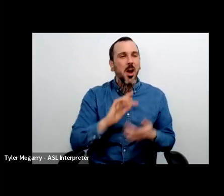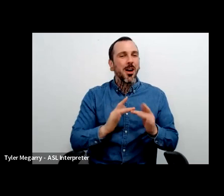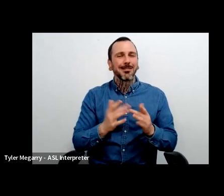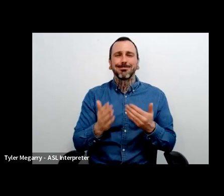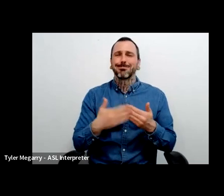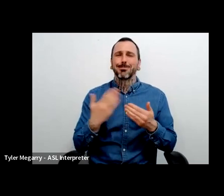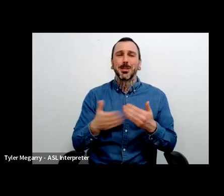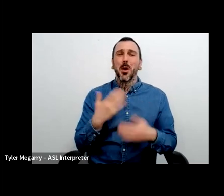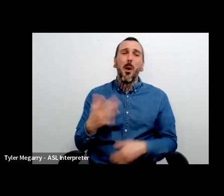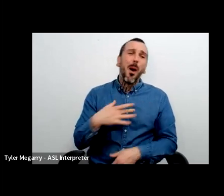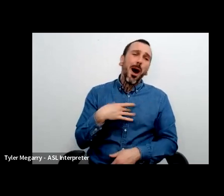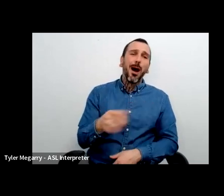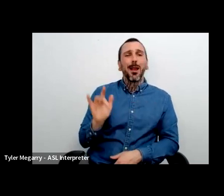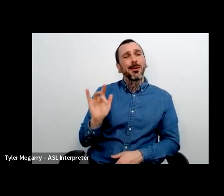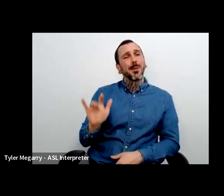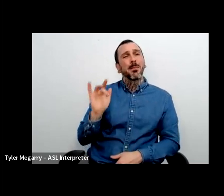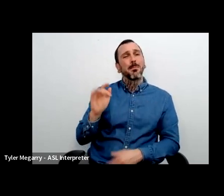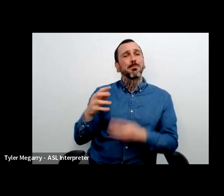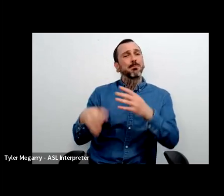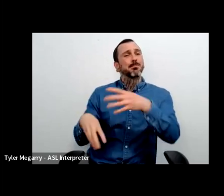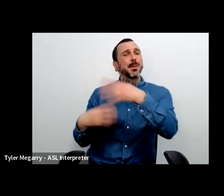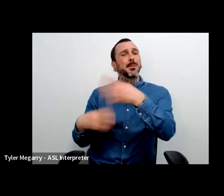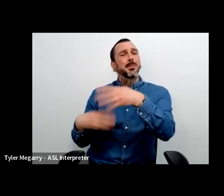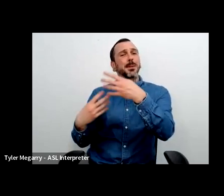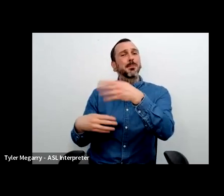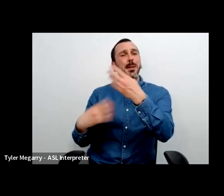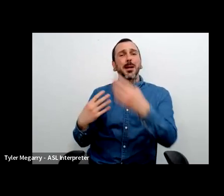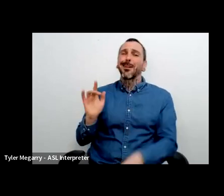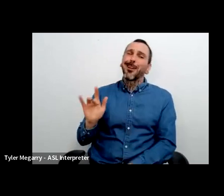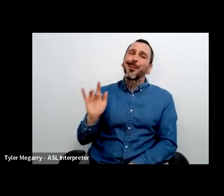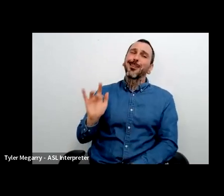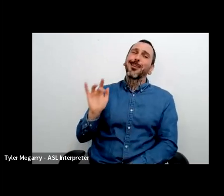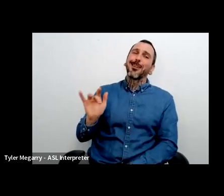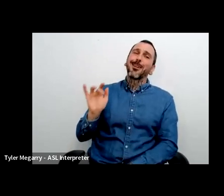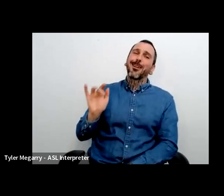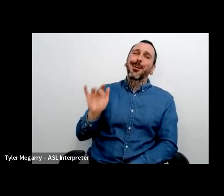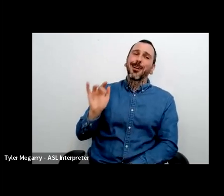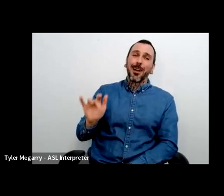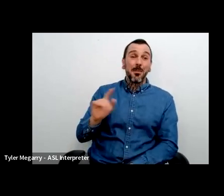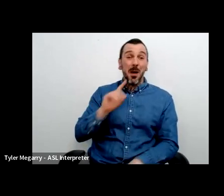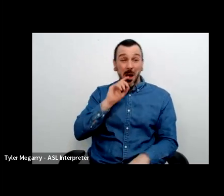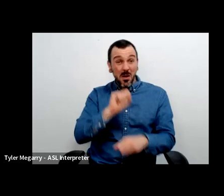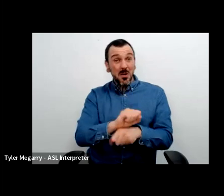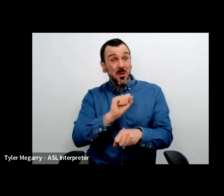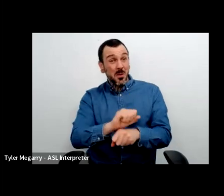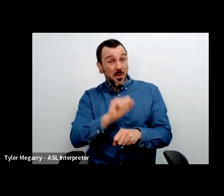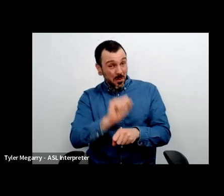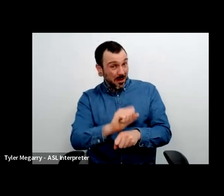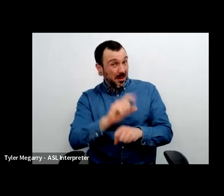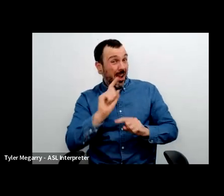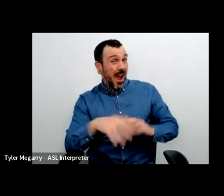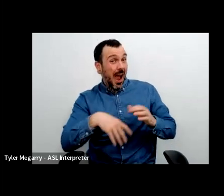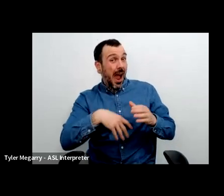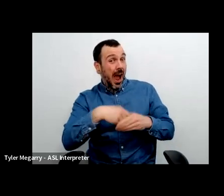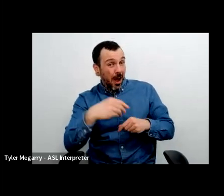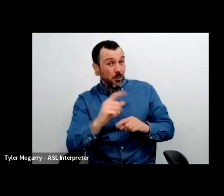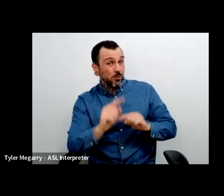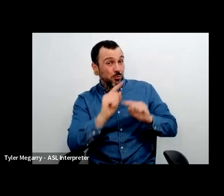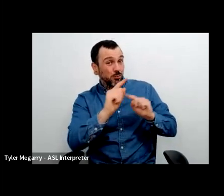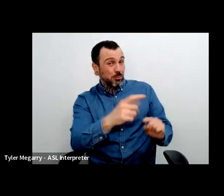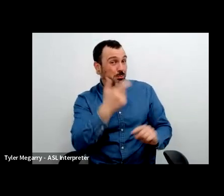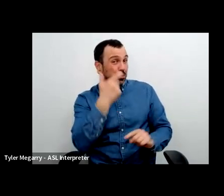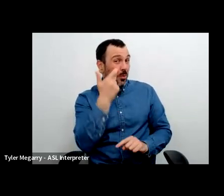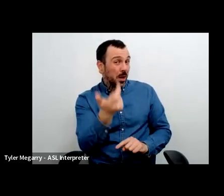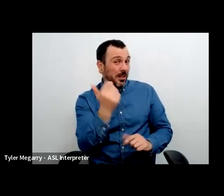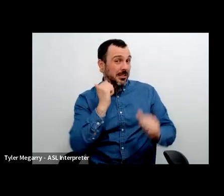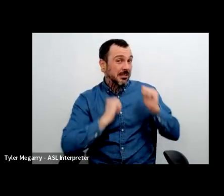thing to make the evening out to the theater. So it's kind of more complicated than that. It's trickier than that. Harnessing social media